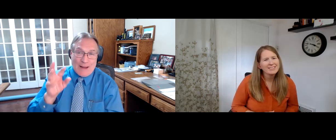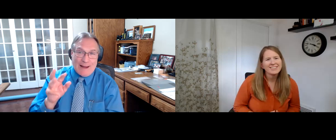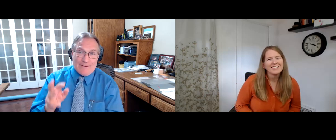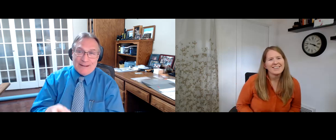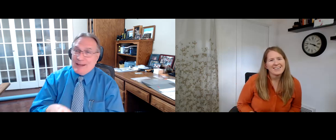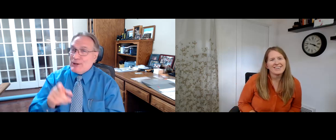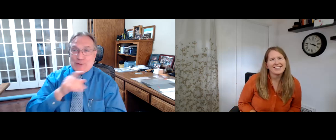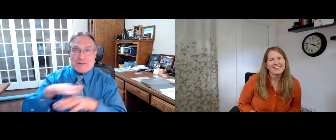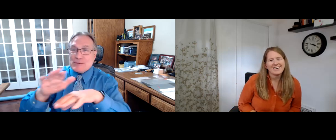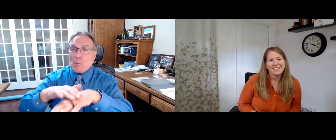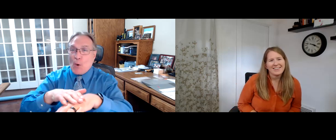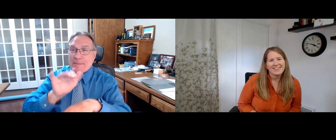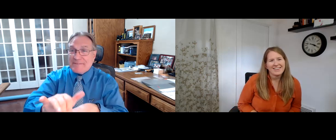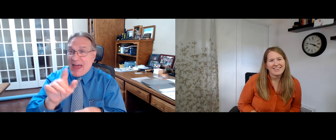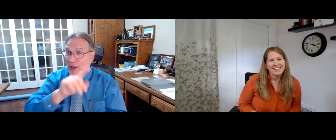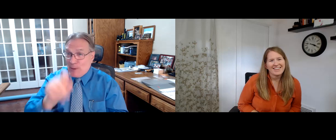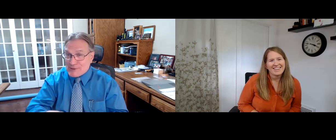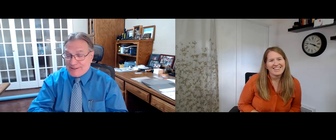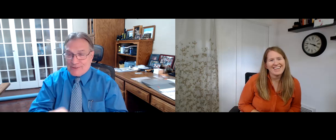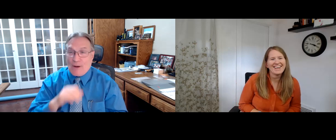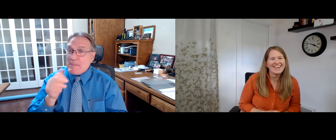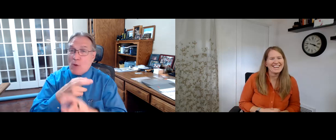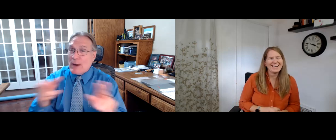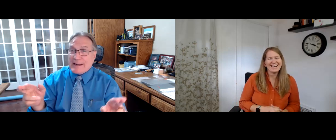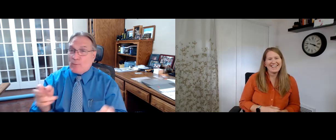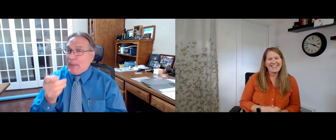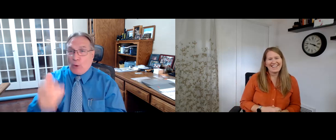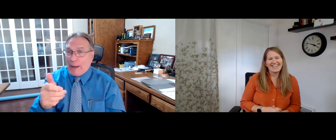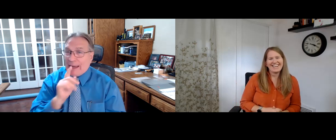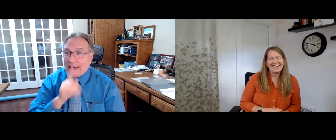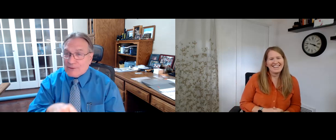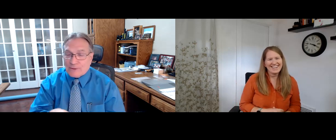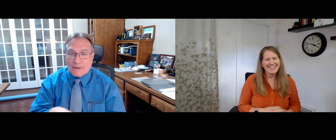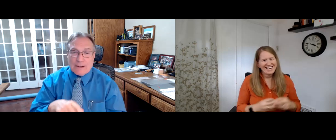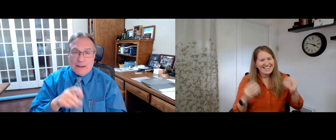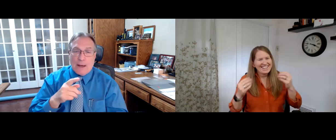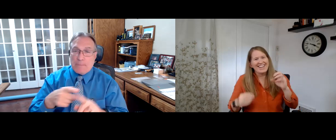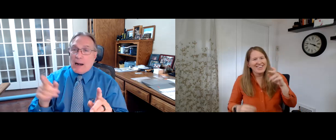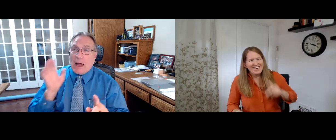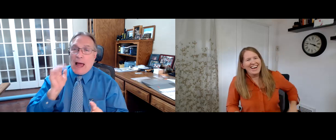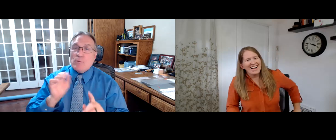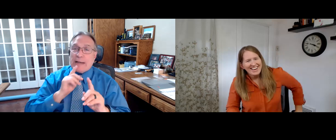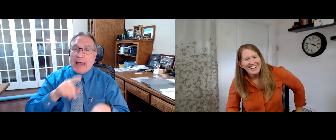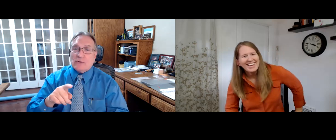Wow. You didn't warn me of that question, so I'm not ready with a quick answer, but I would